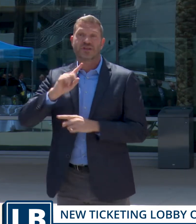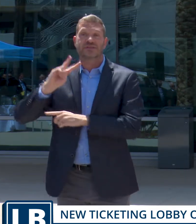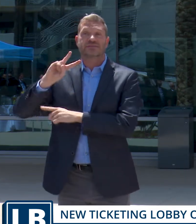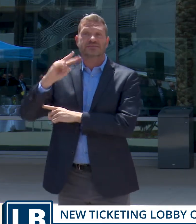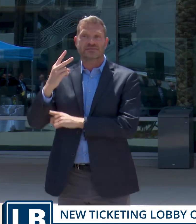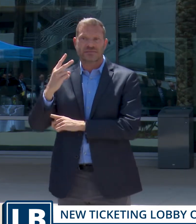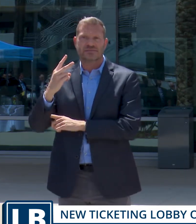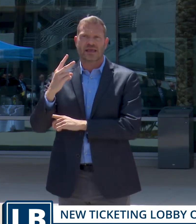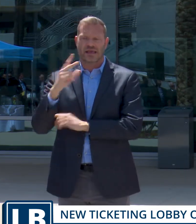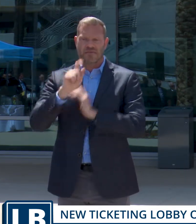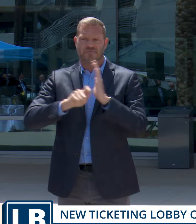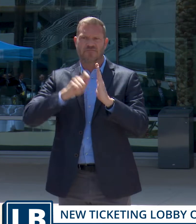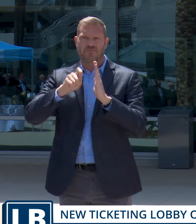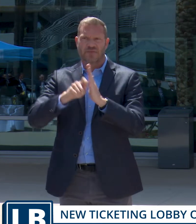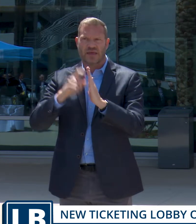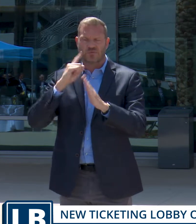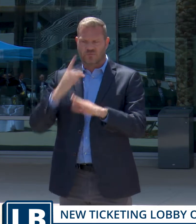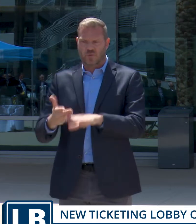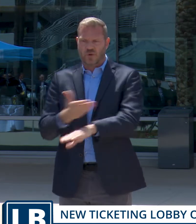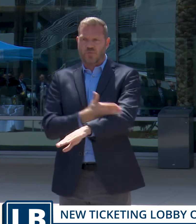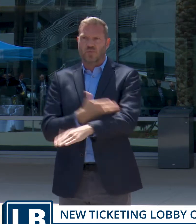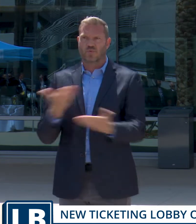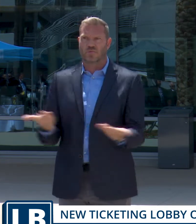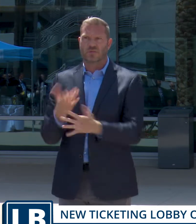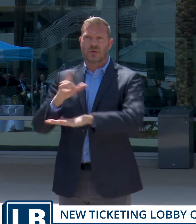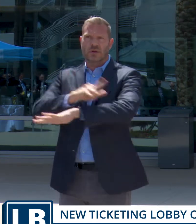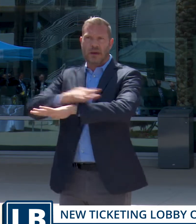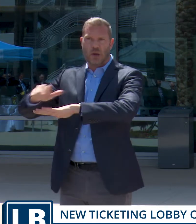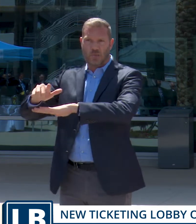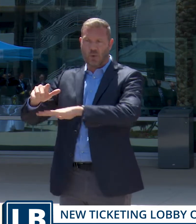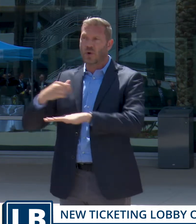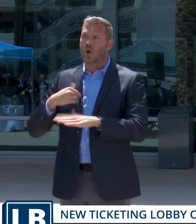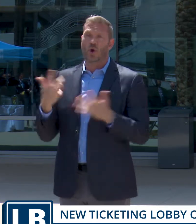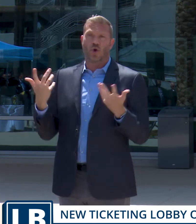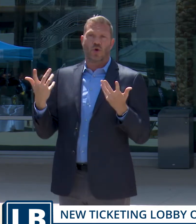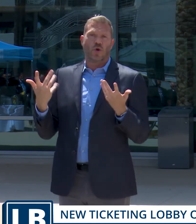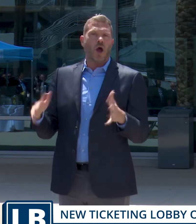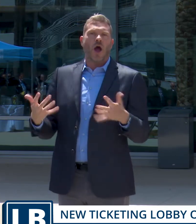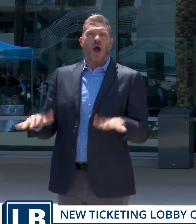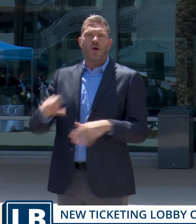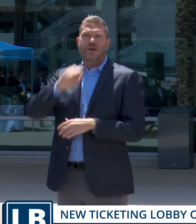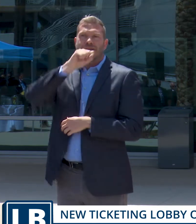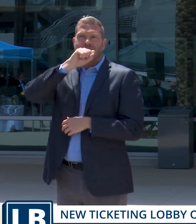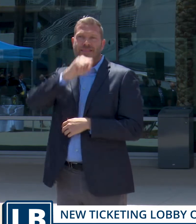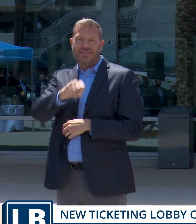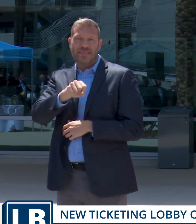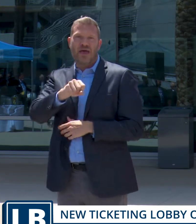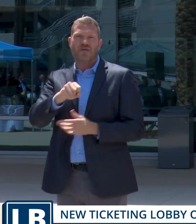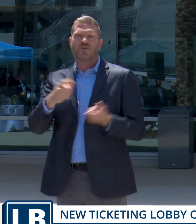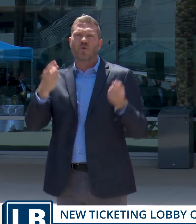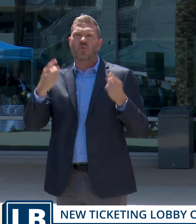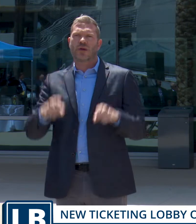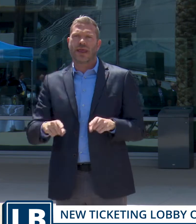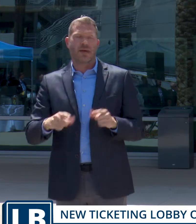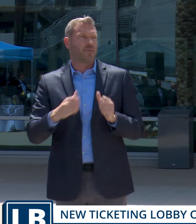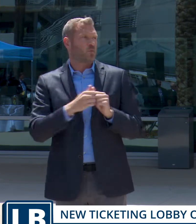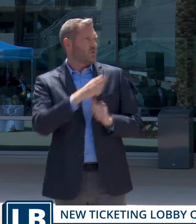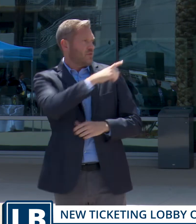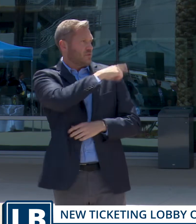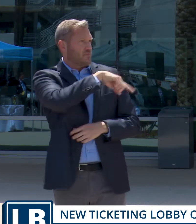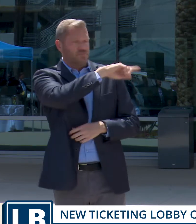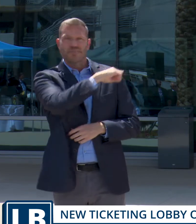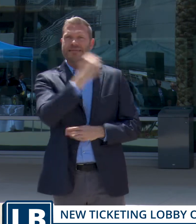phase of improvements to our airport. We all already love what we've been able to do with the concourse and the